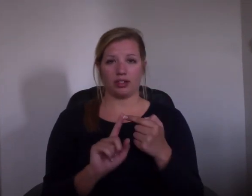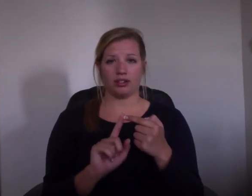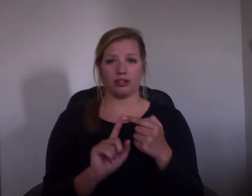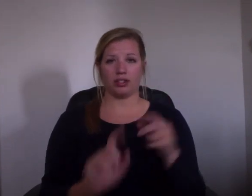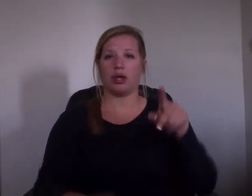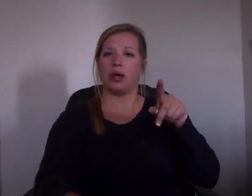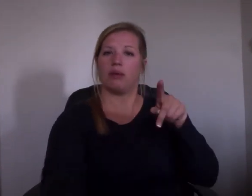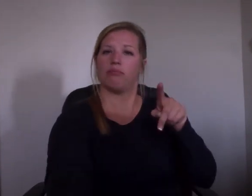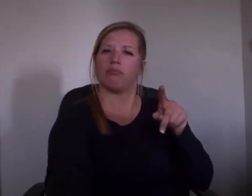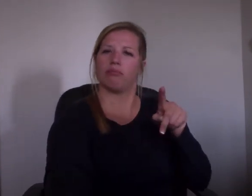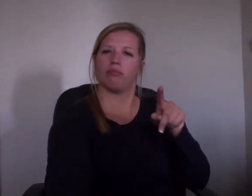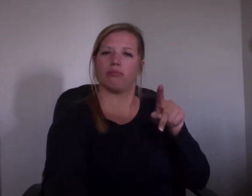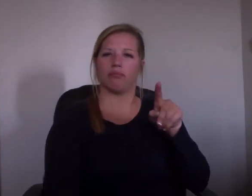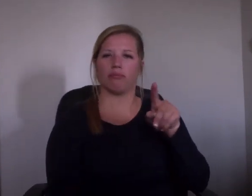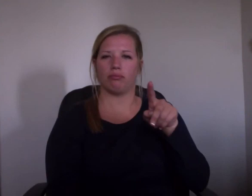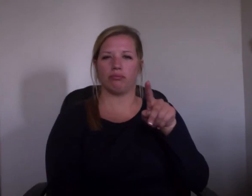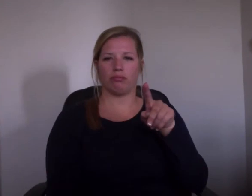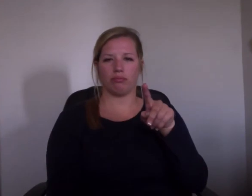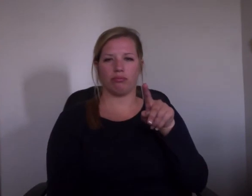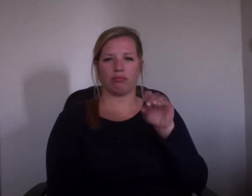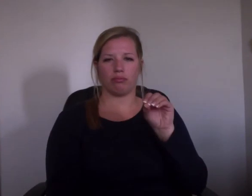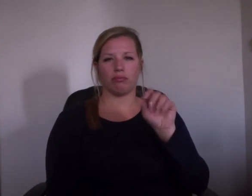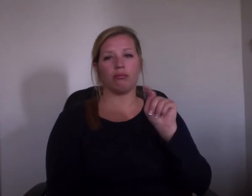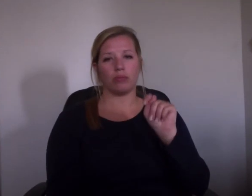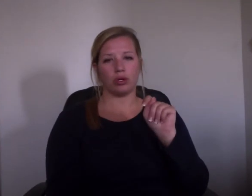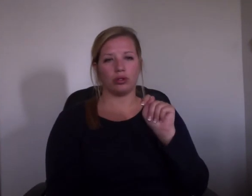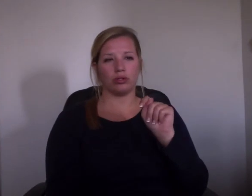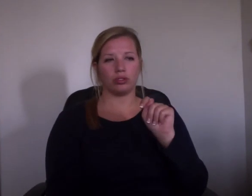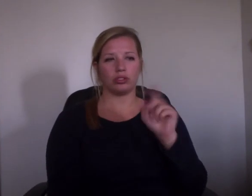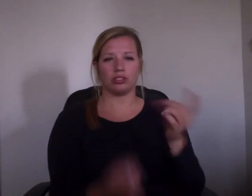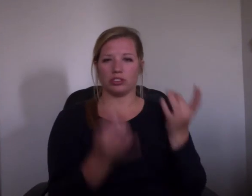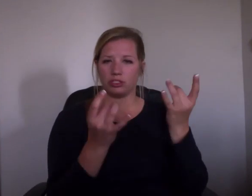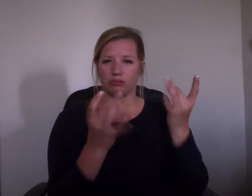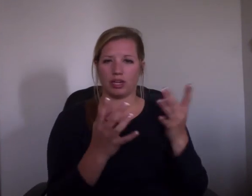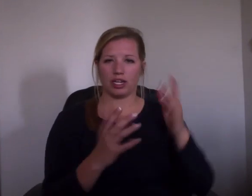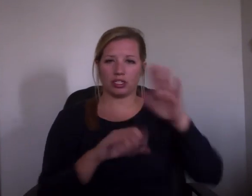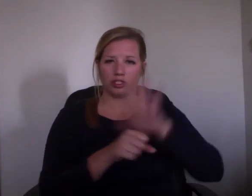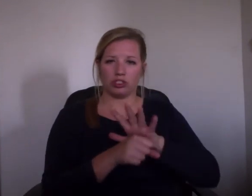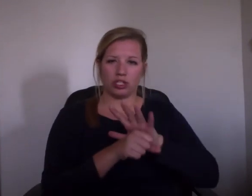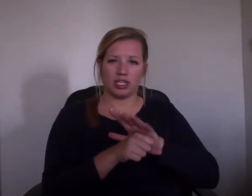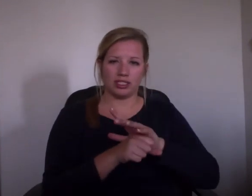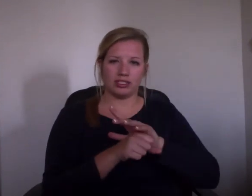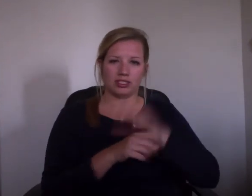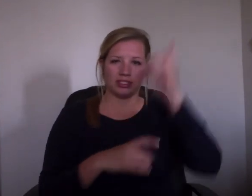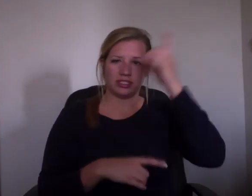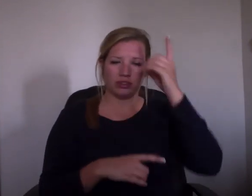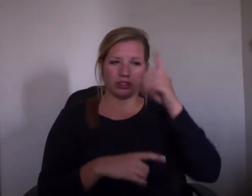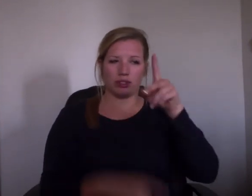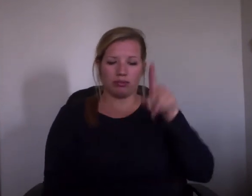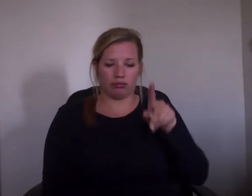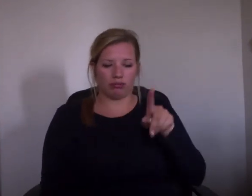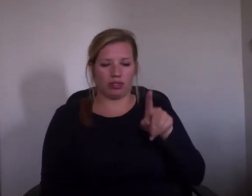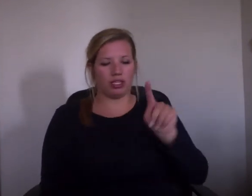post-traumatic stress disorder, PTSD, and the Vietnam veterans are having a tough time